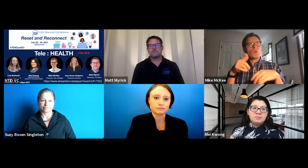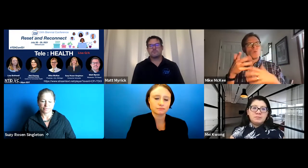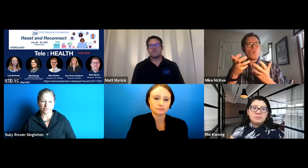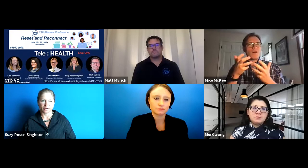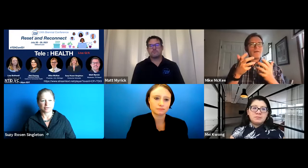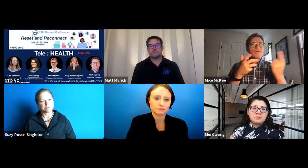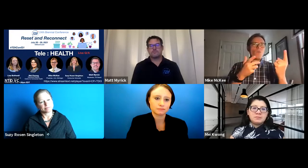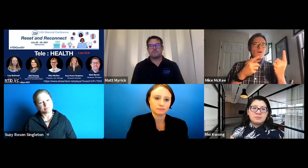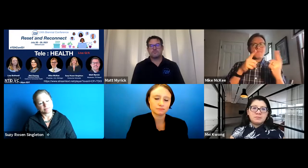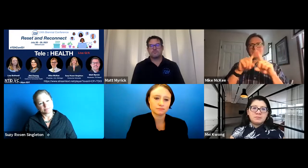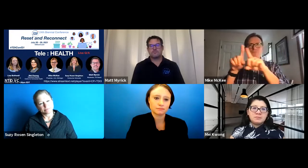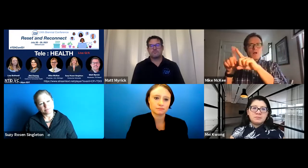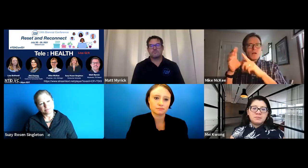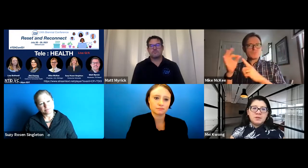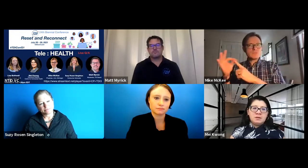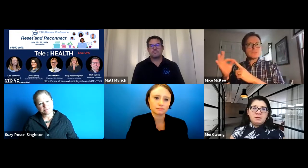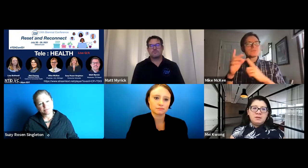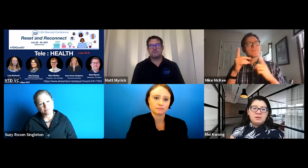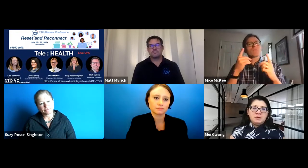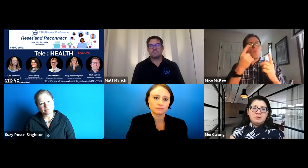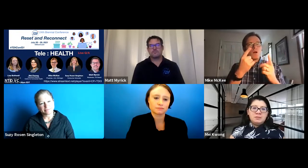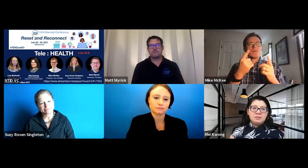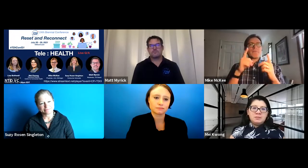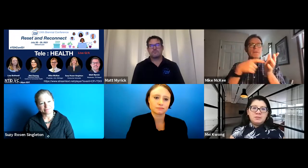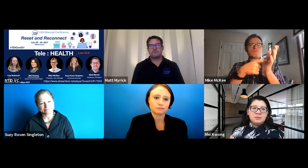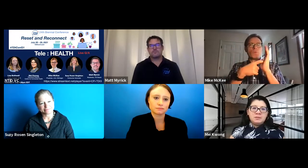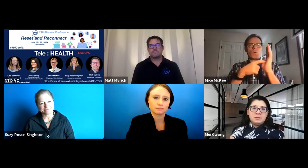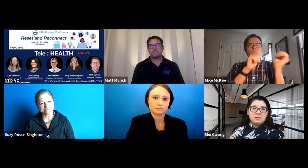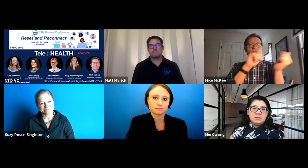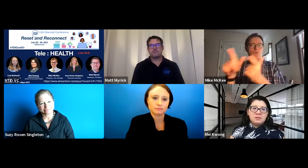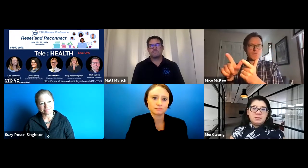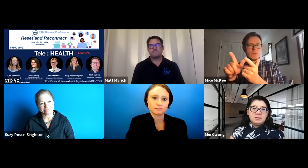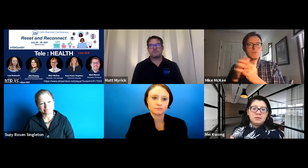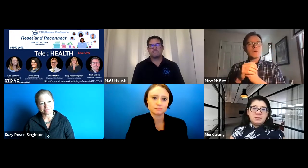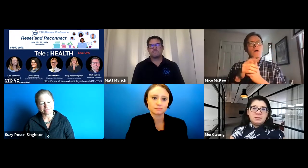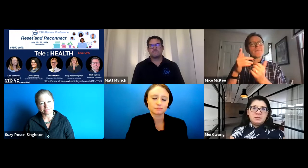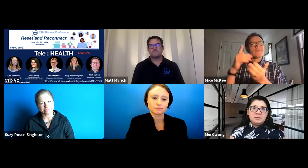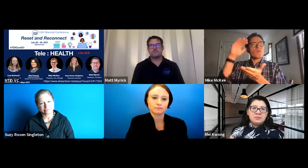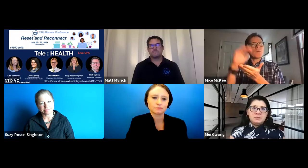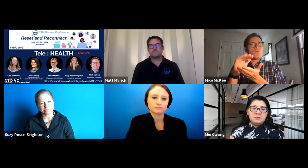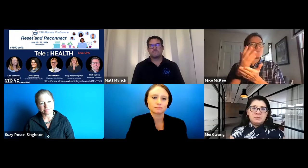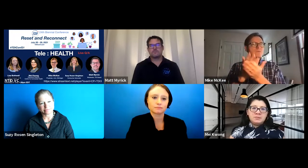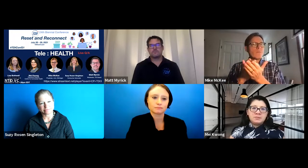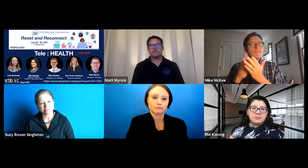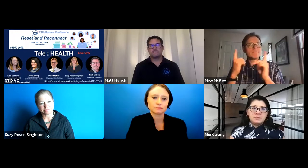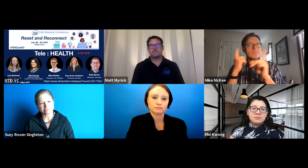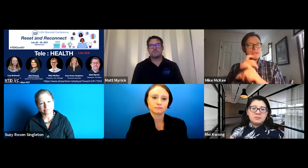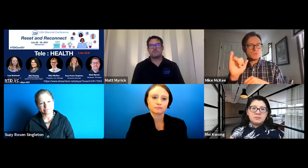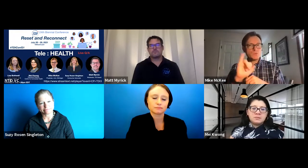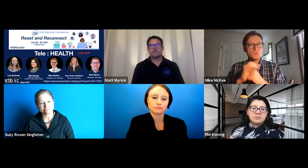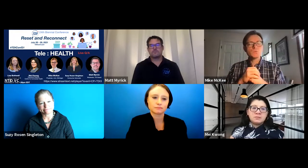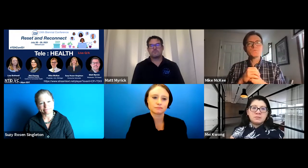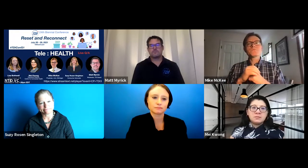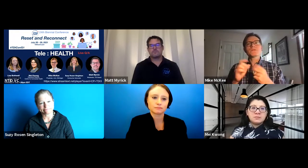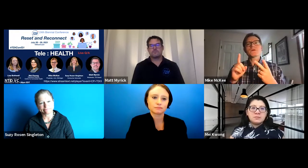for everyone, consistent across all populations. So we would like to have one mandated experience for